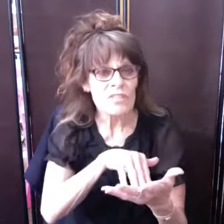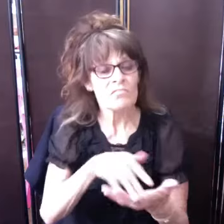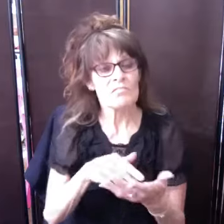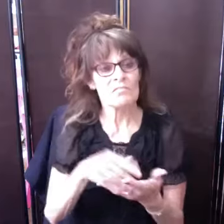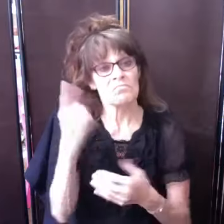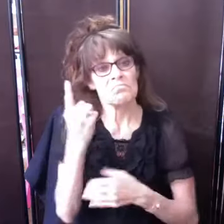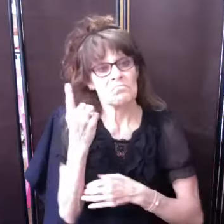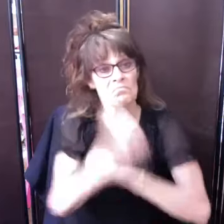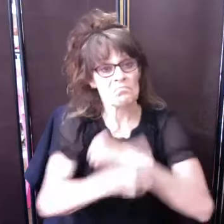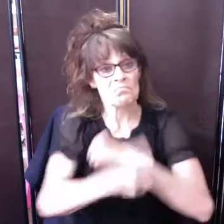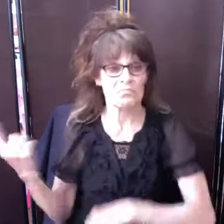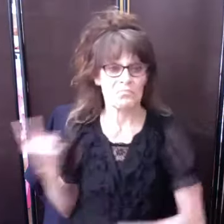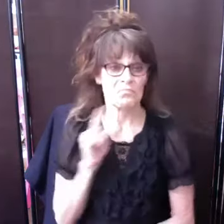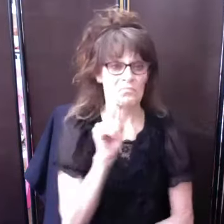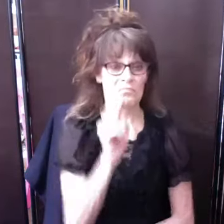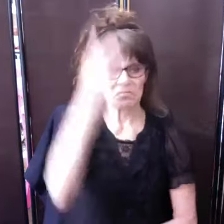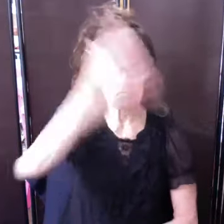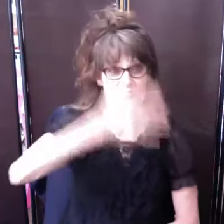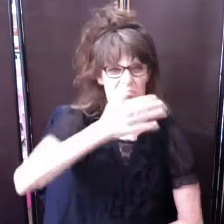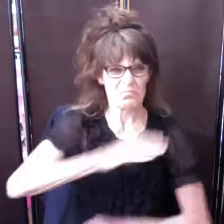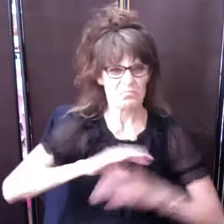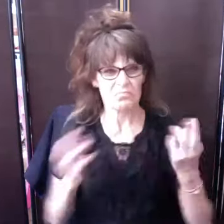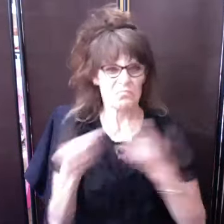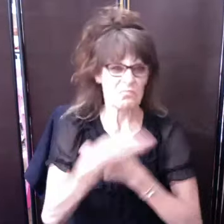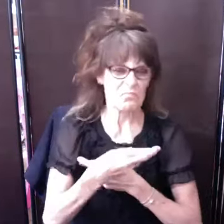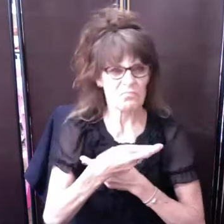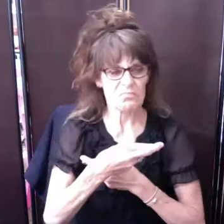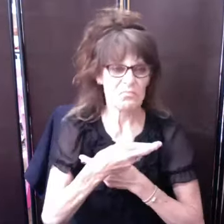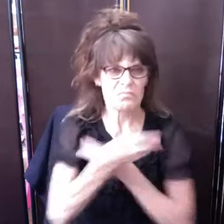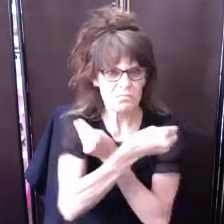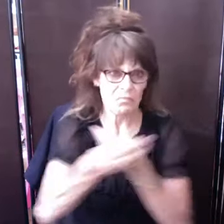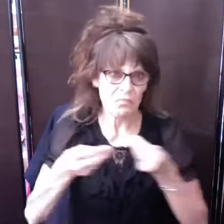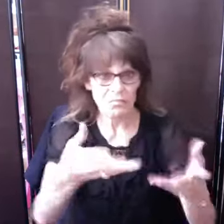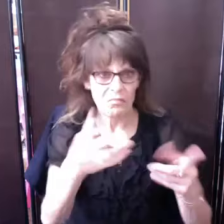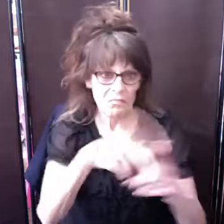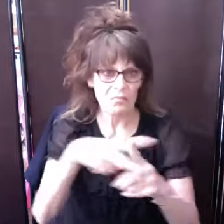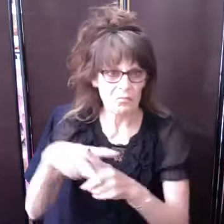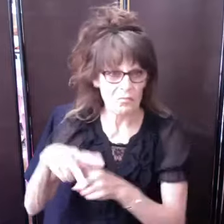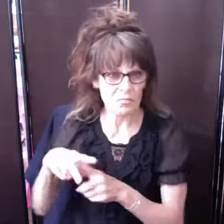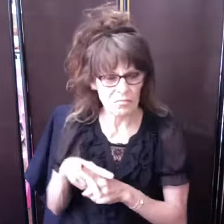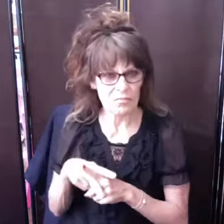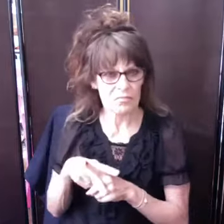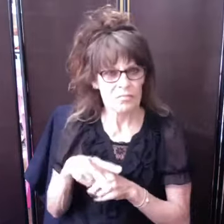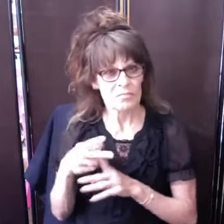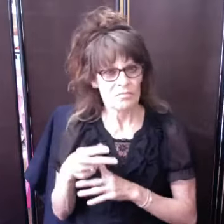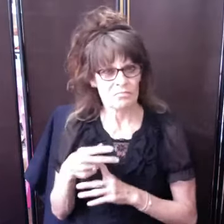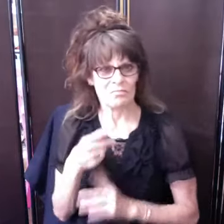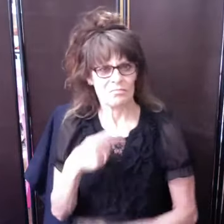took roll and gave a couple of assignments, but God forbid that anybody actually got a degree that was sitting in his class that year,